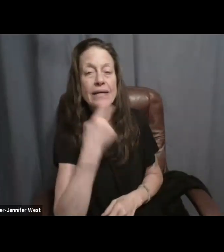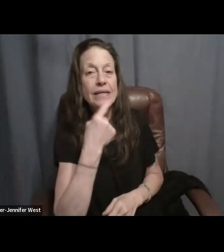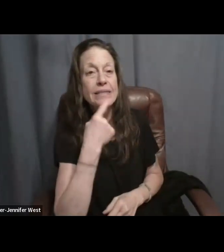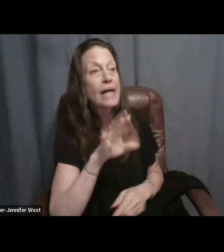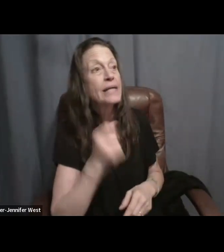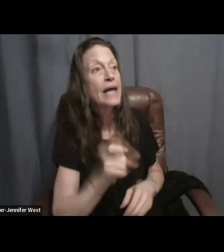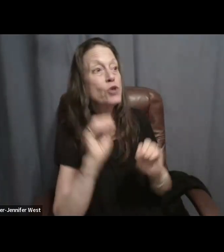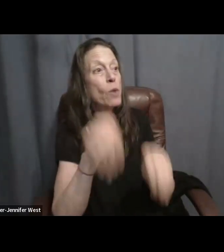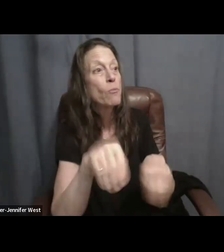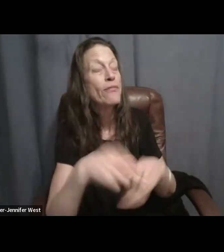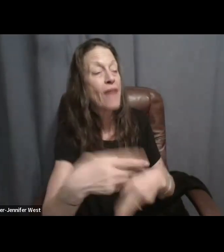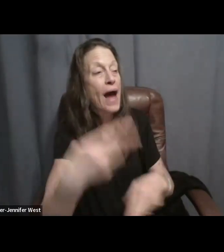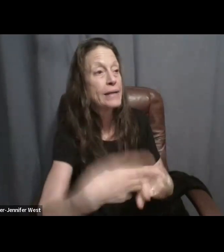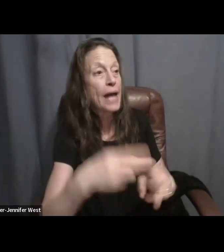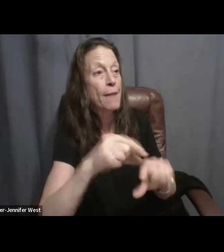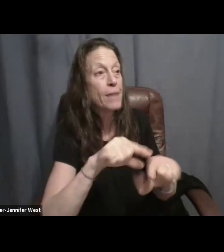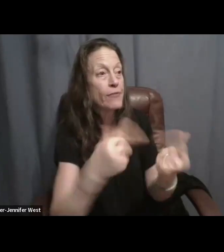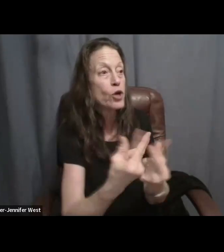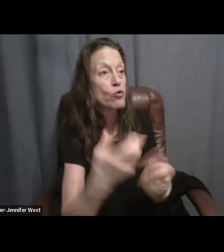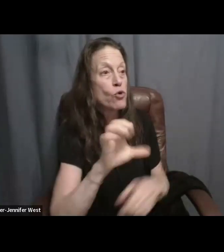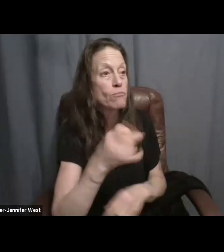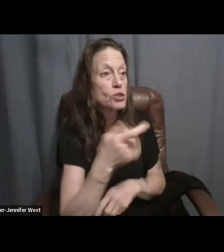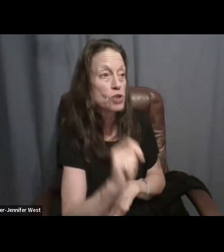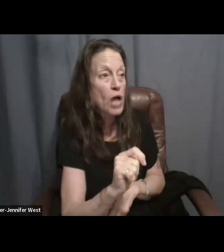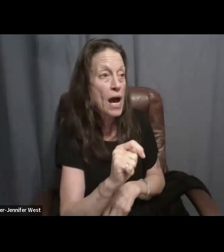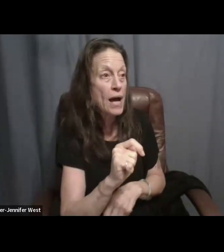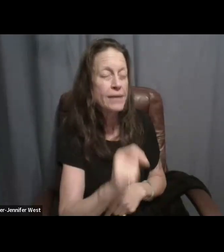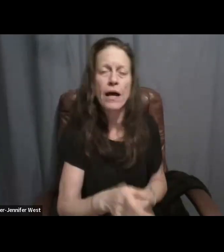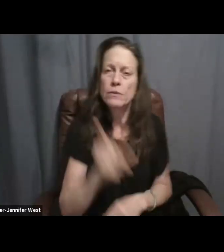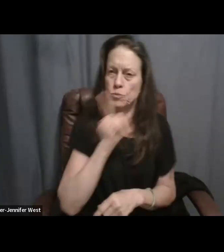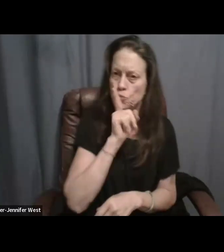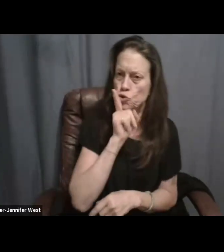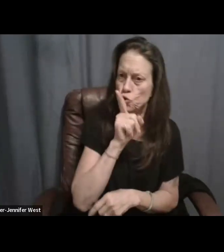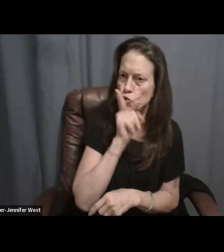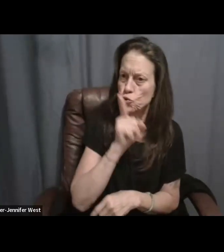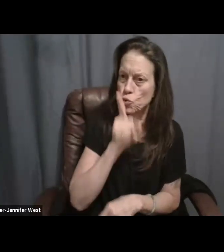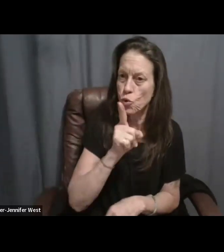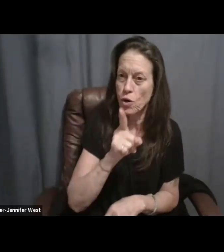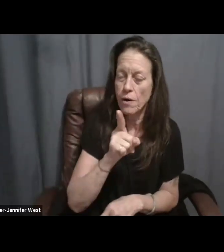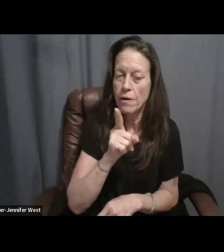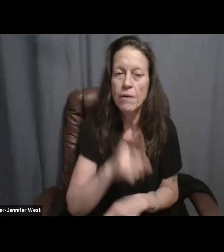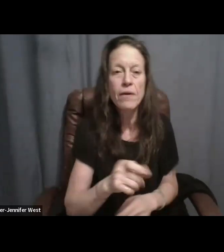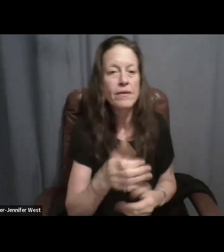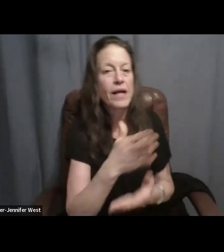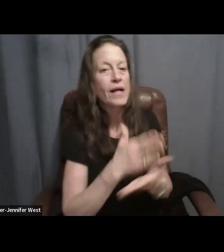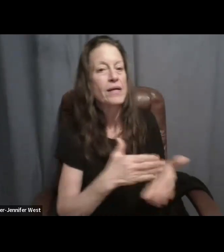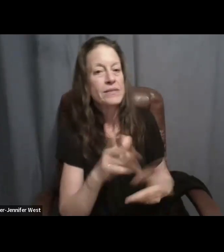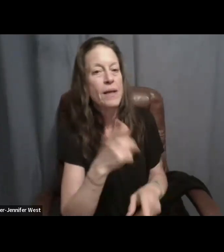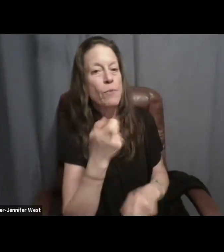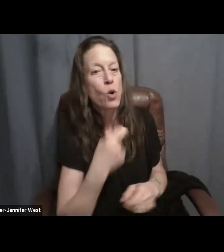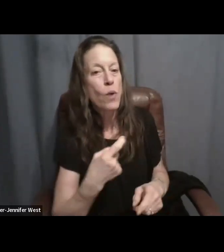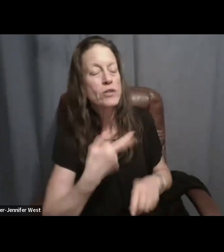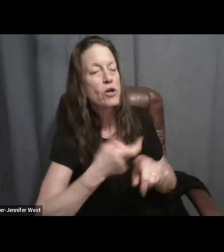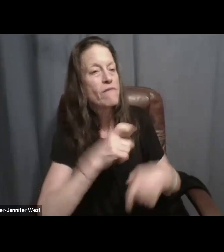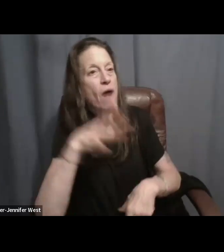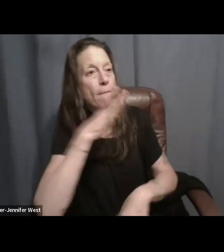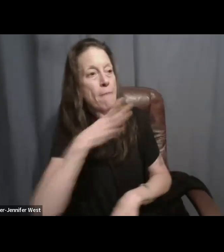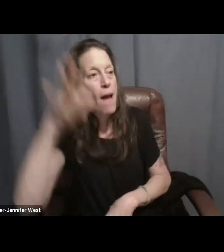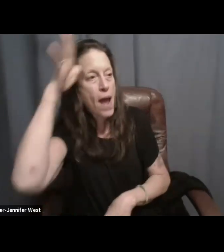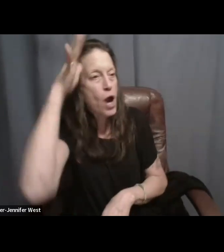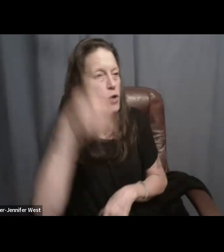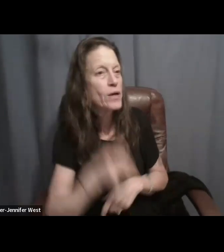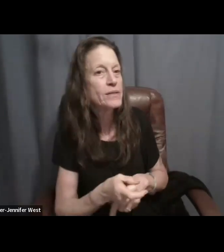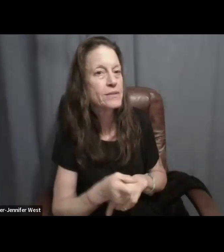chat? Sure, Yeah, sure. because there was some Questions. one of the parents, yeah, were asking about it.